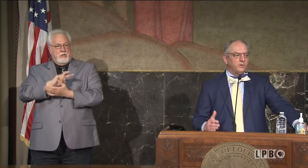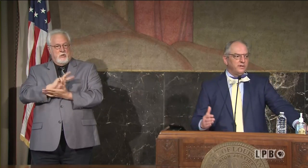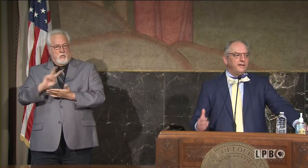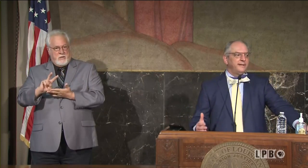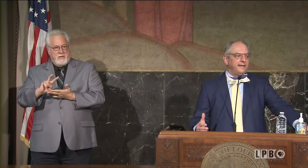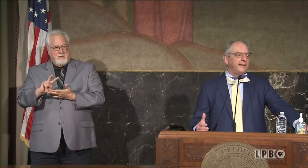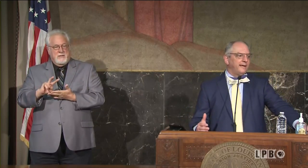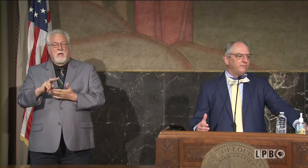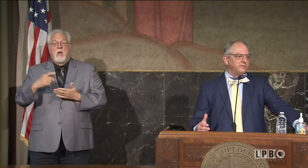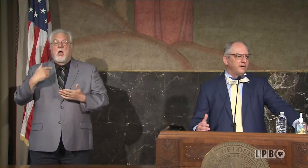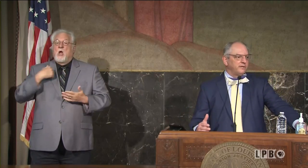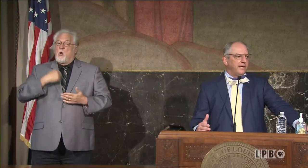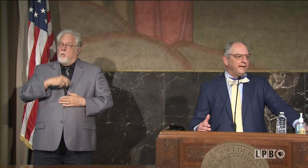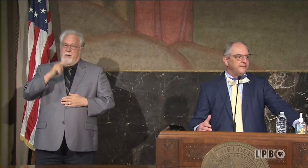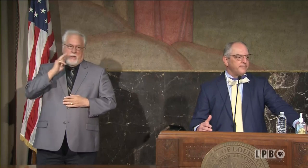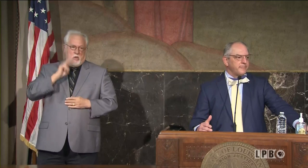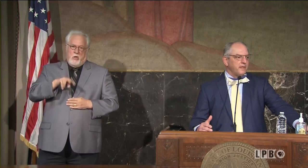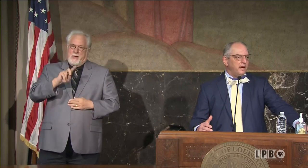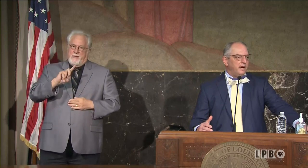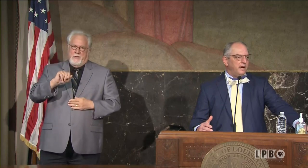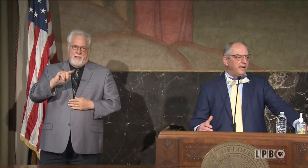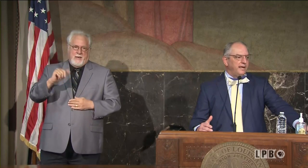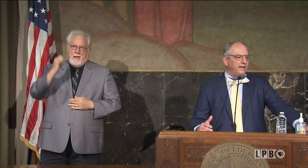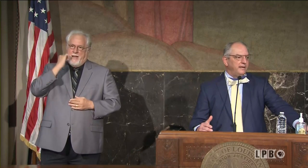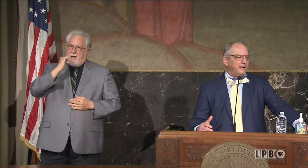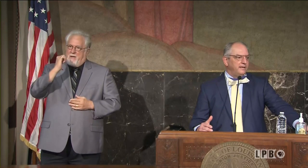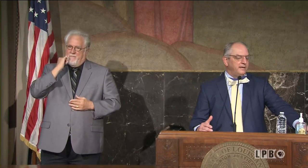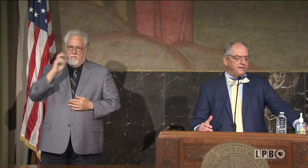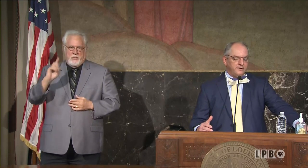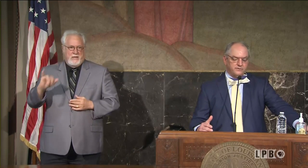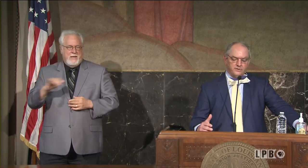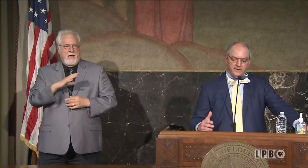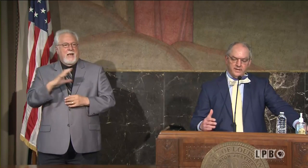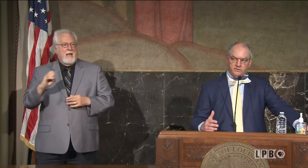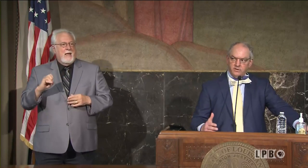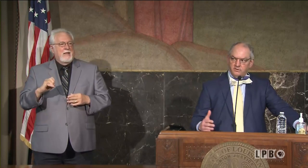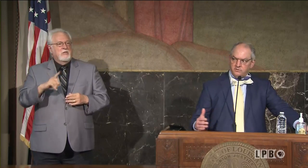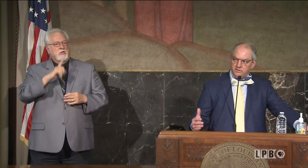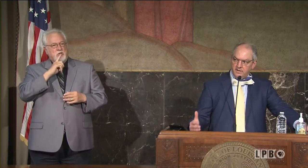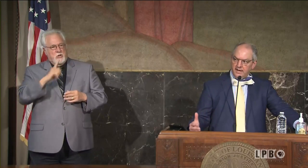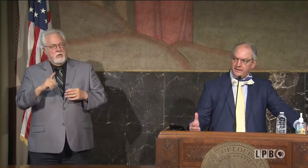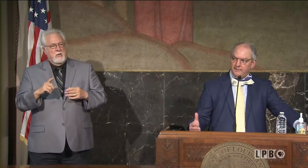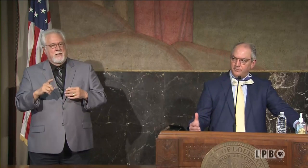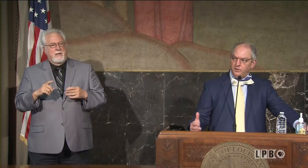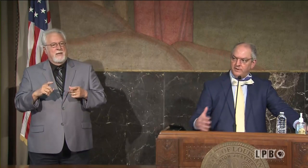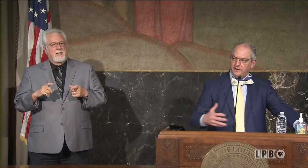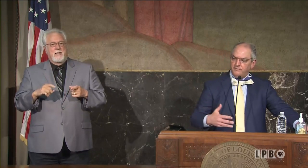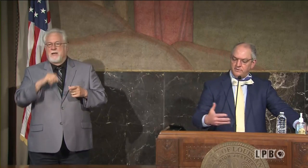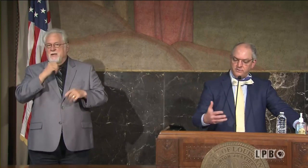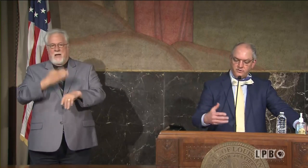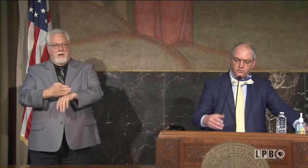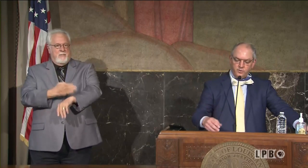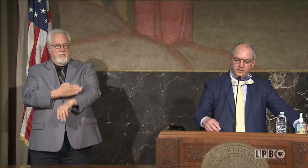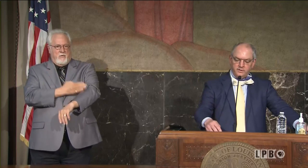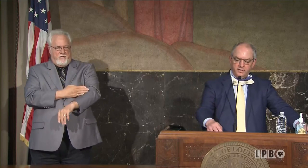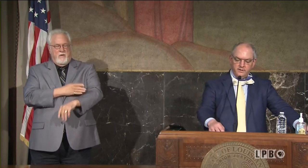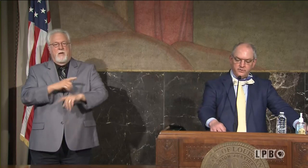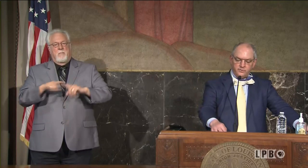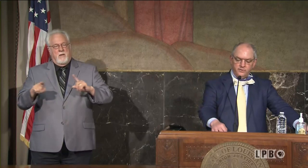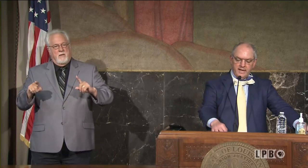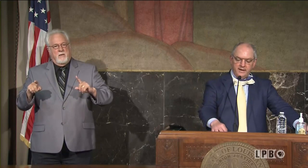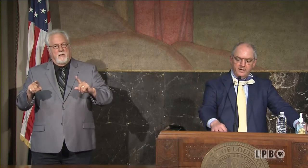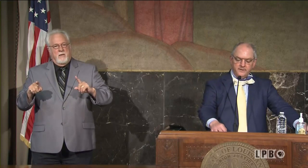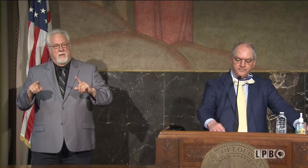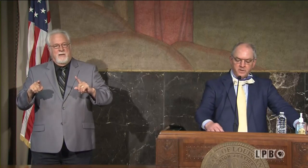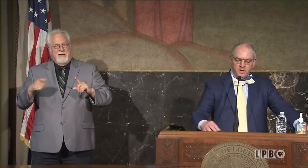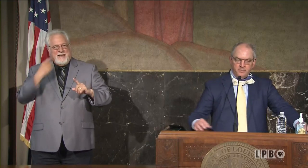tell you we're looking at the data every single day, and certainly it's not improving. I just went